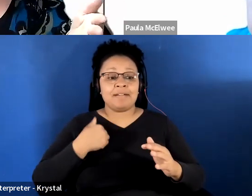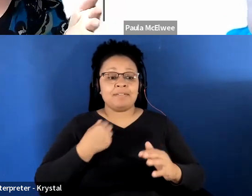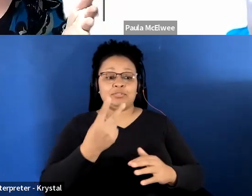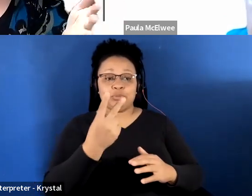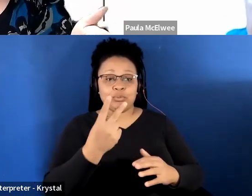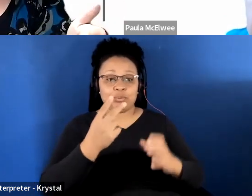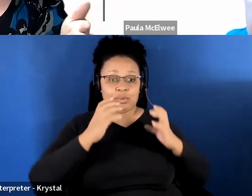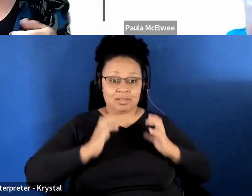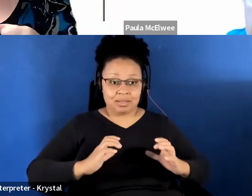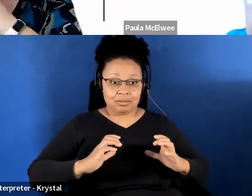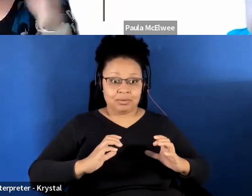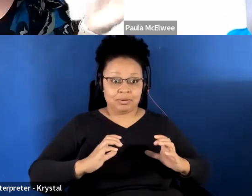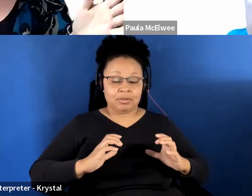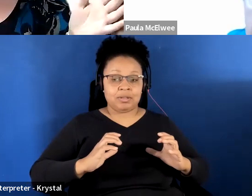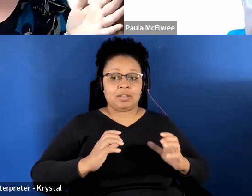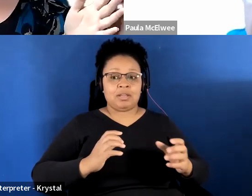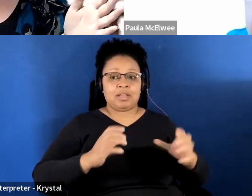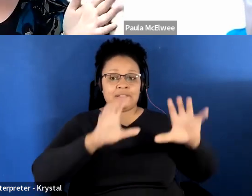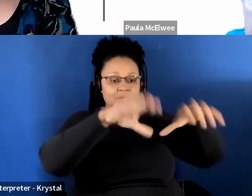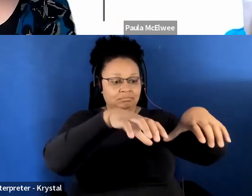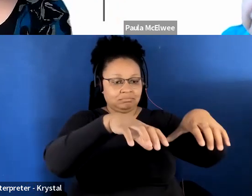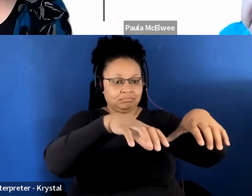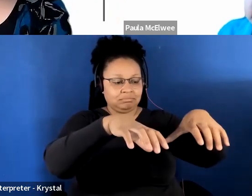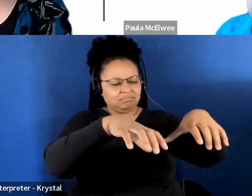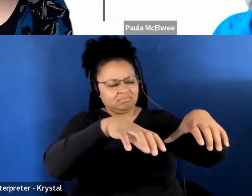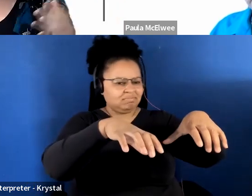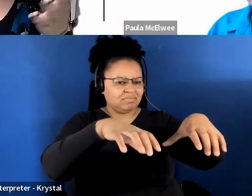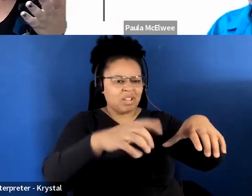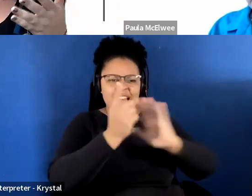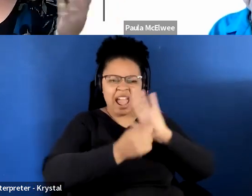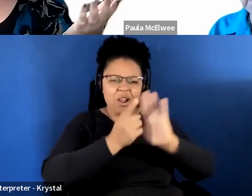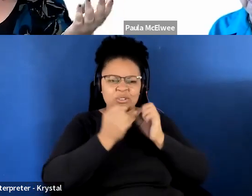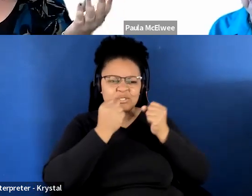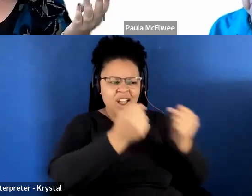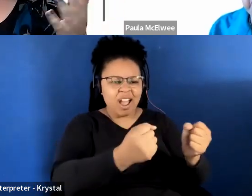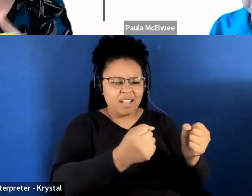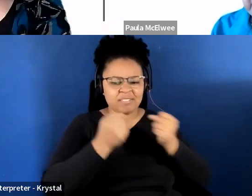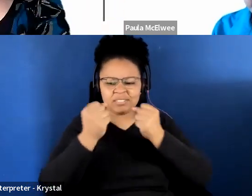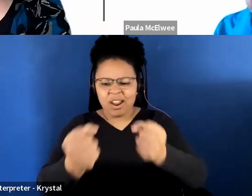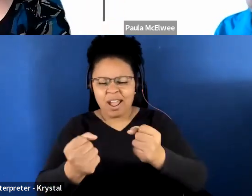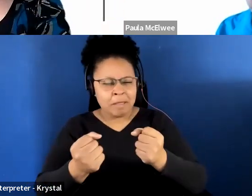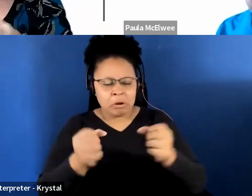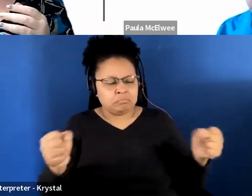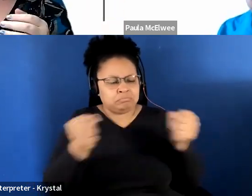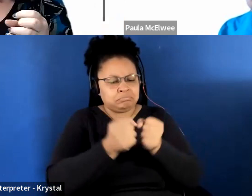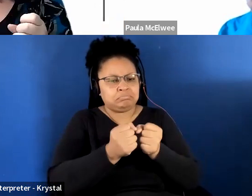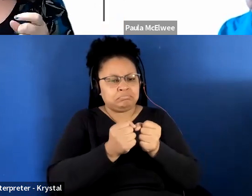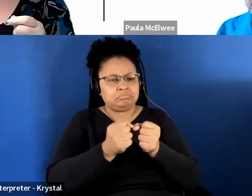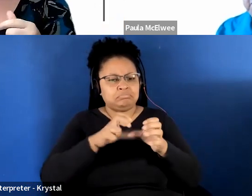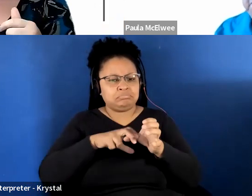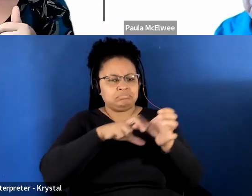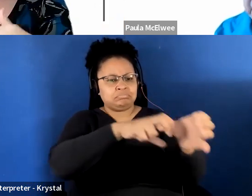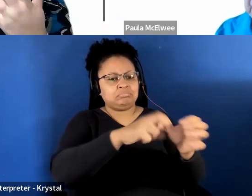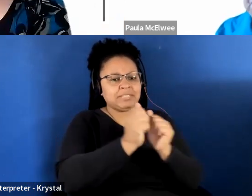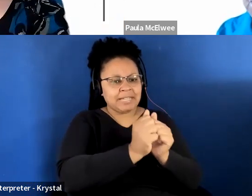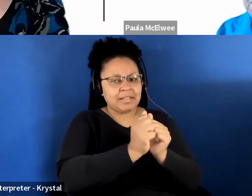an hour to get there, sending them both together can Good sense actually anyway. save time. Because then at least one of them can be